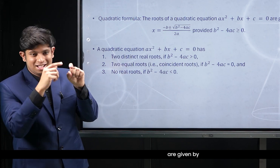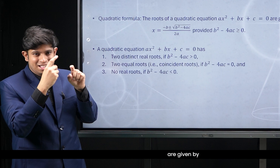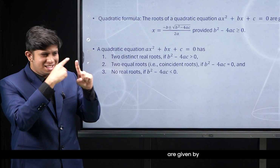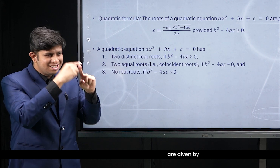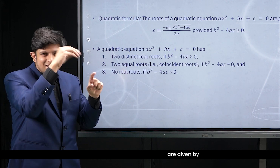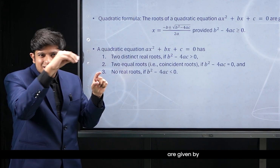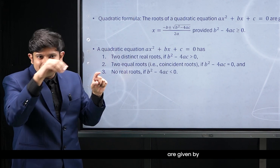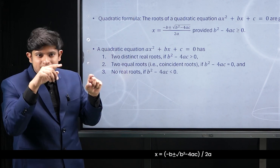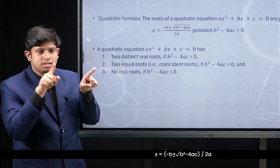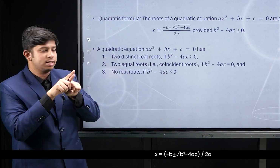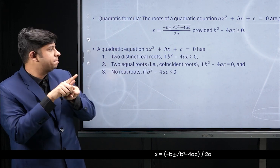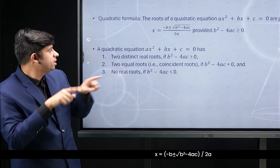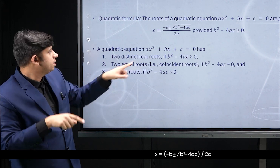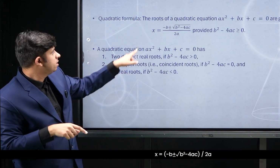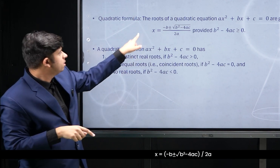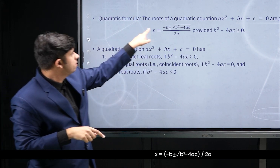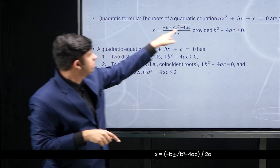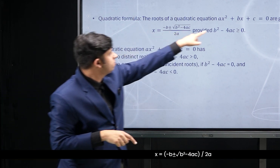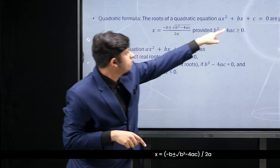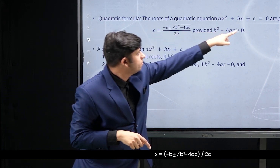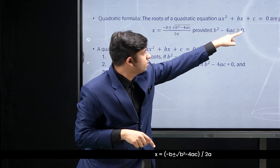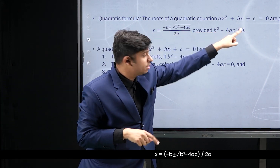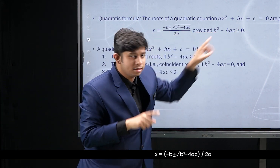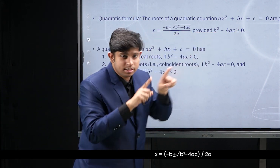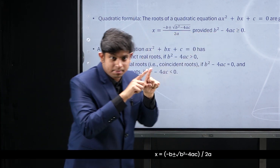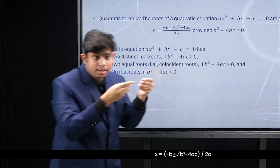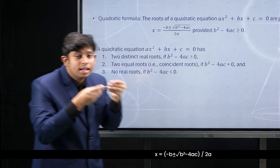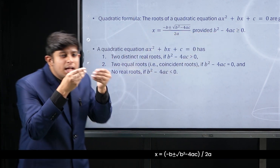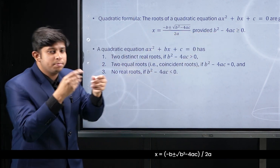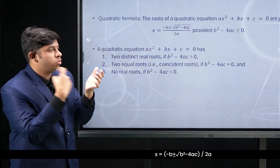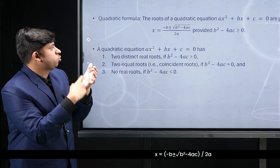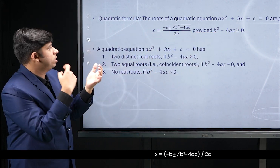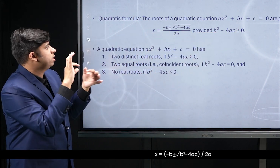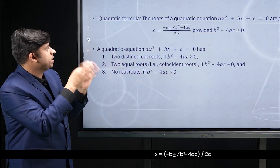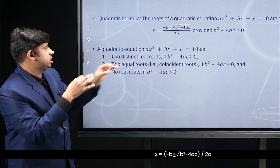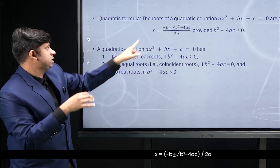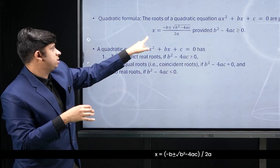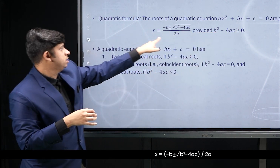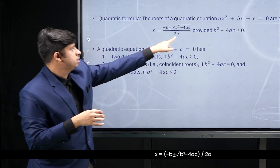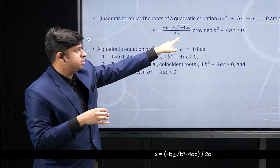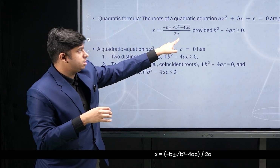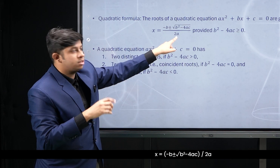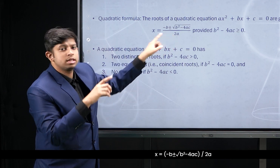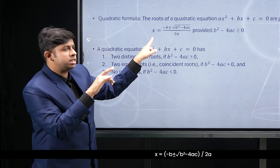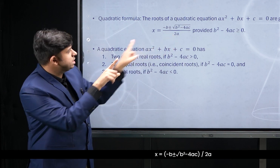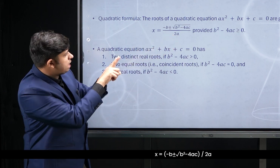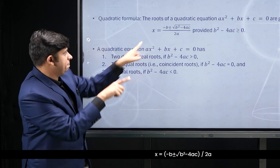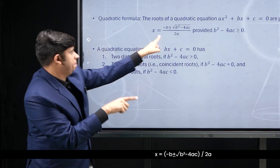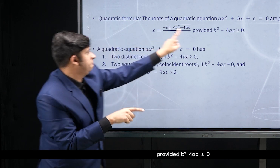by x equal to minus b plus or minus under root b square minus 4ac by 2a,